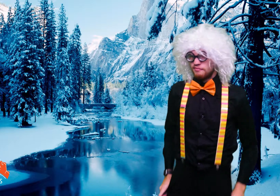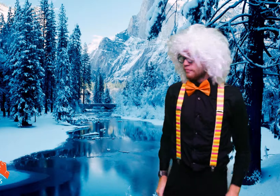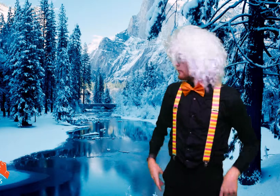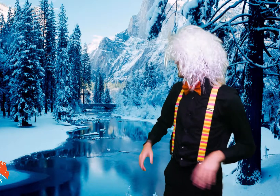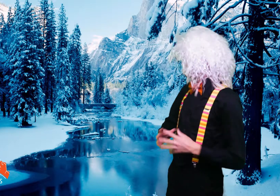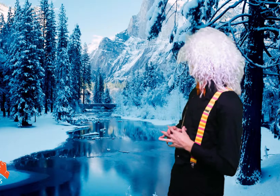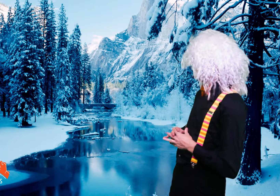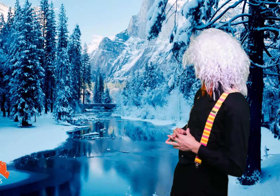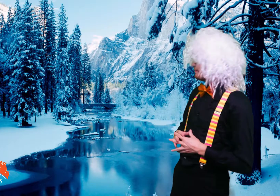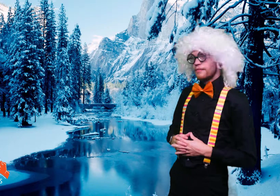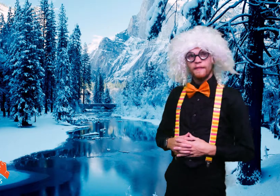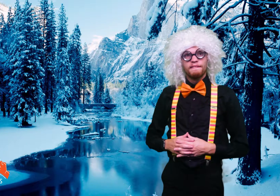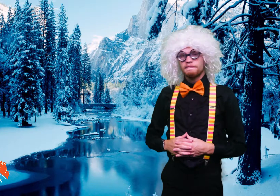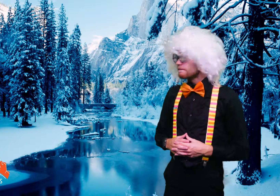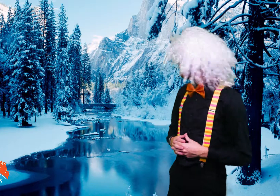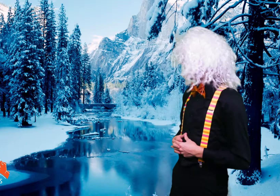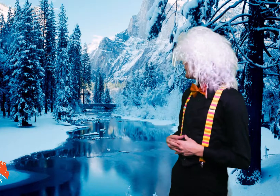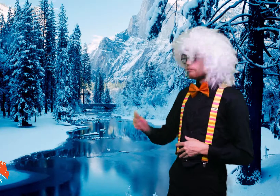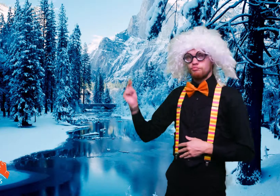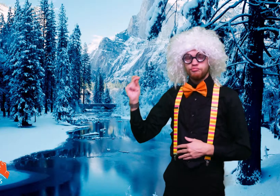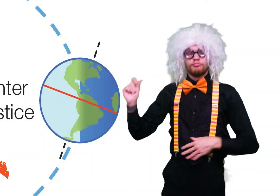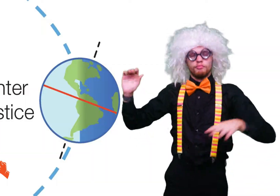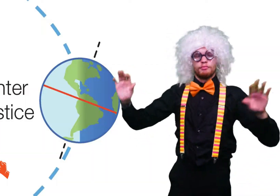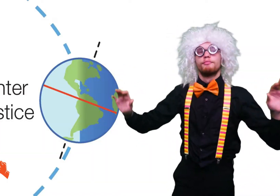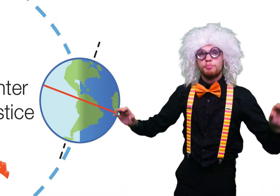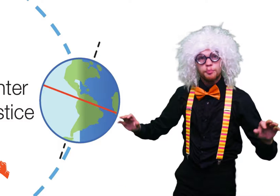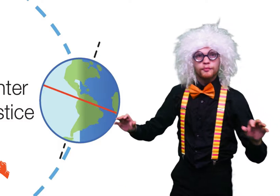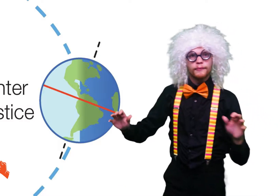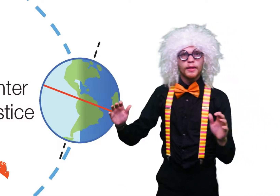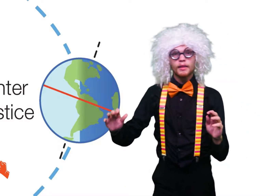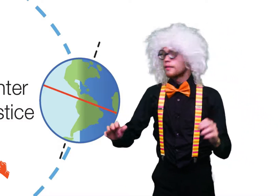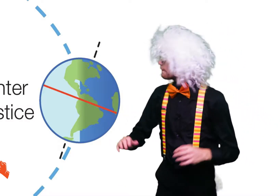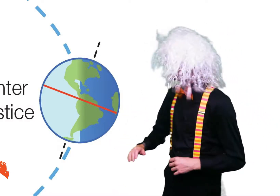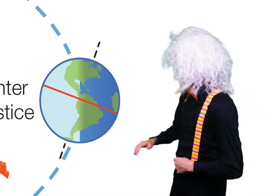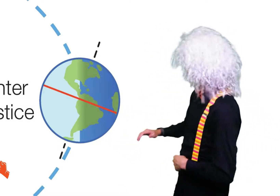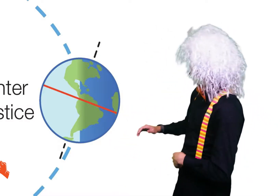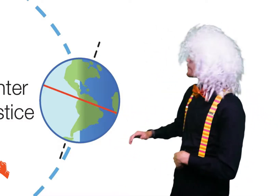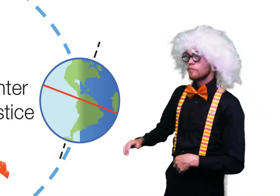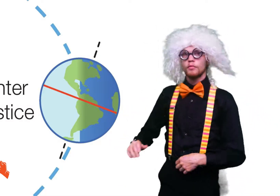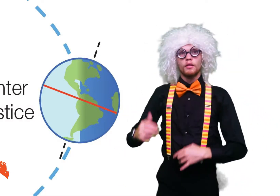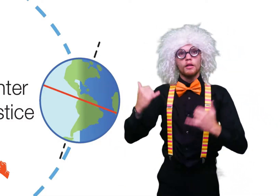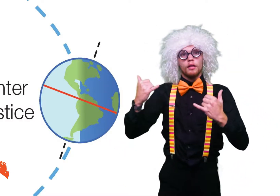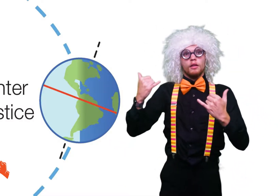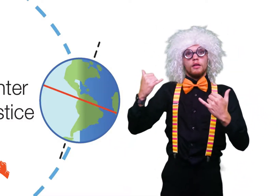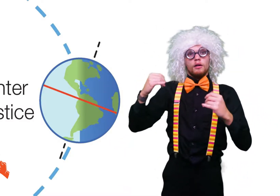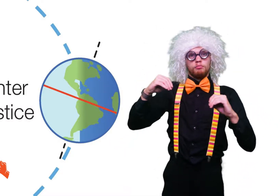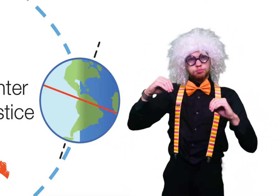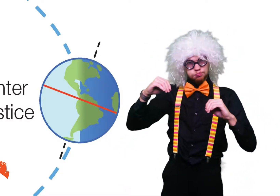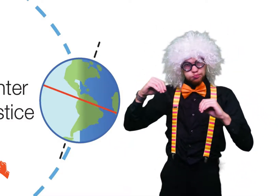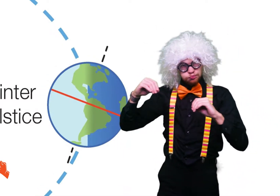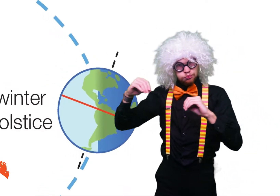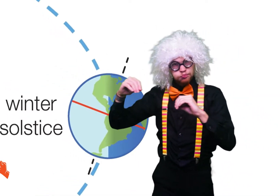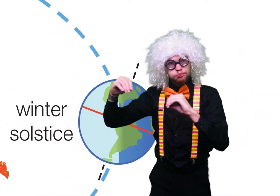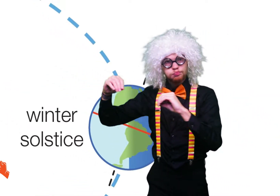It will close up and hide. Anyway, moving on. Now we're at